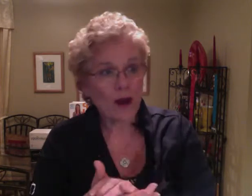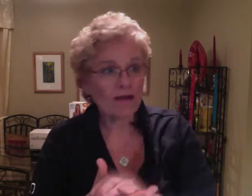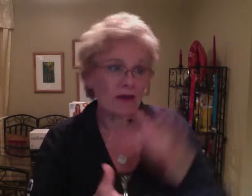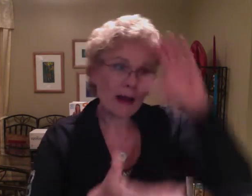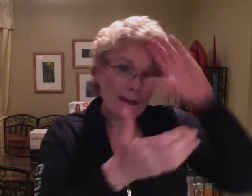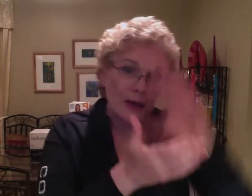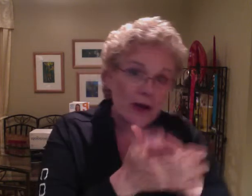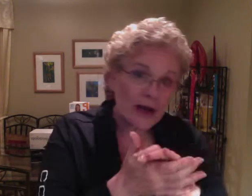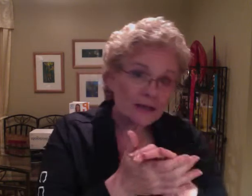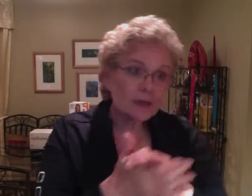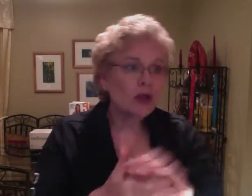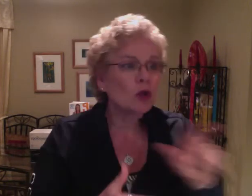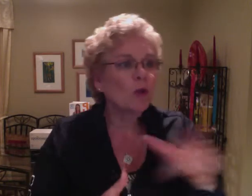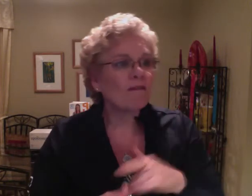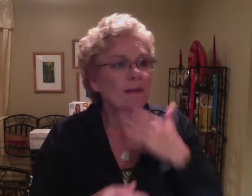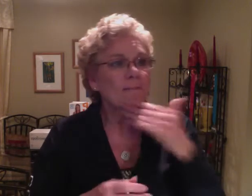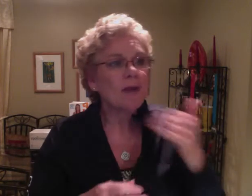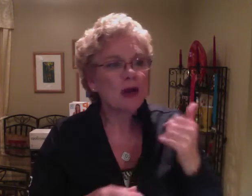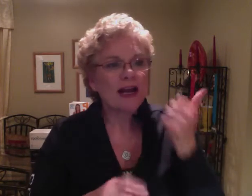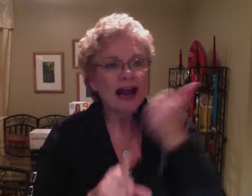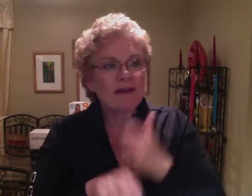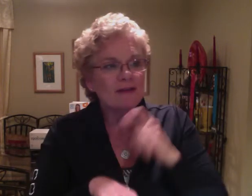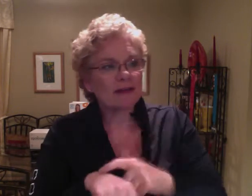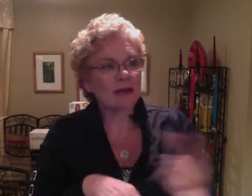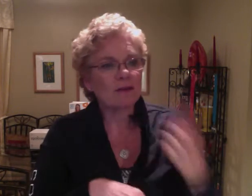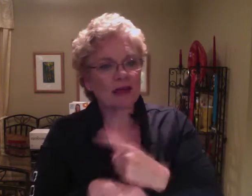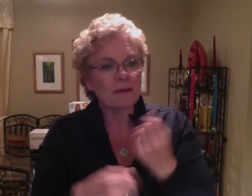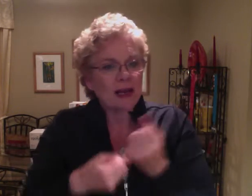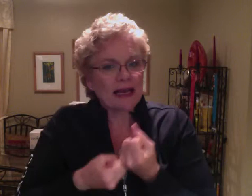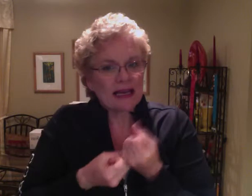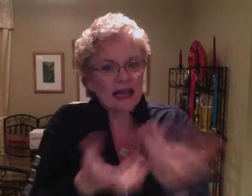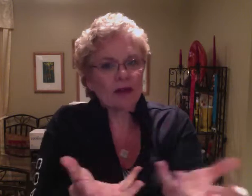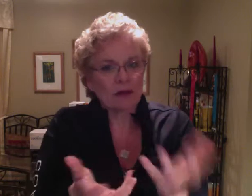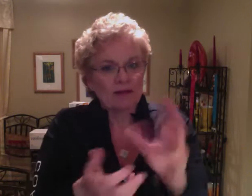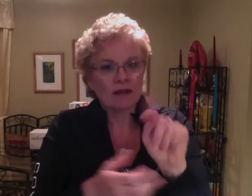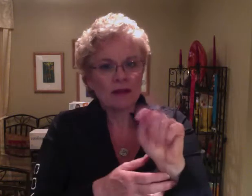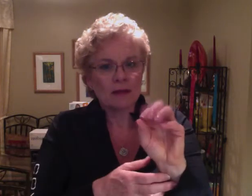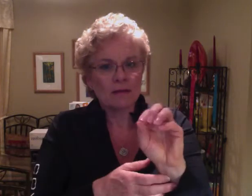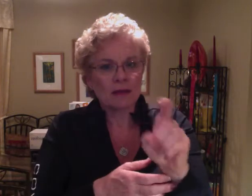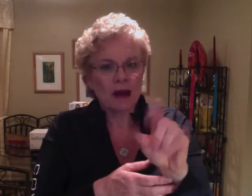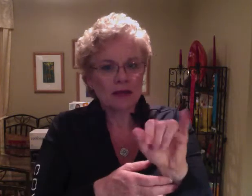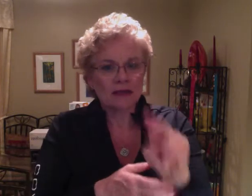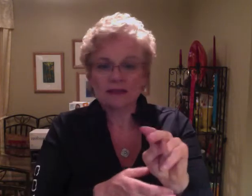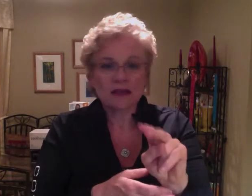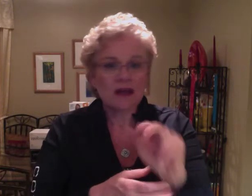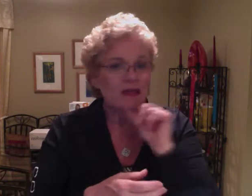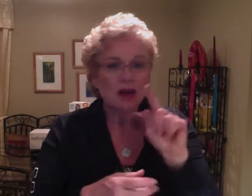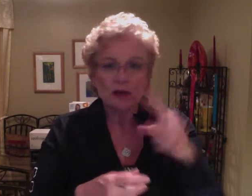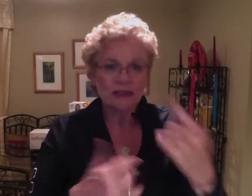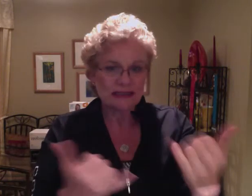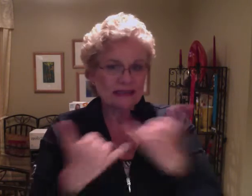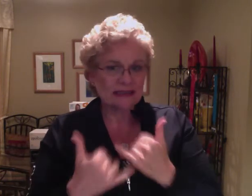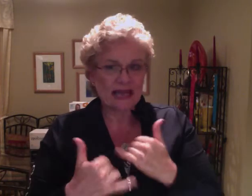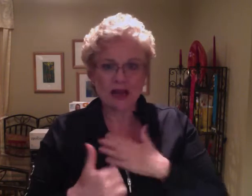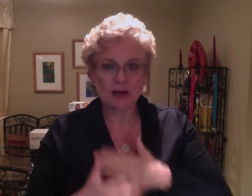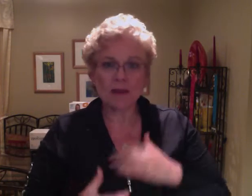point of your day by getting rid of some of the toxins, because those toxins don't just filter in our body, you guys. They filter up here. Your brain doesn't know what to do with